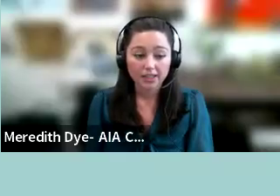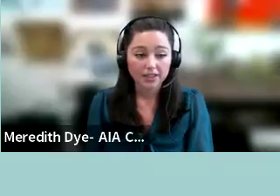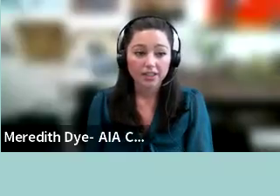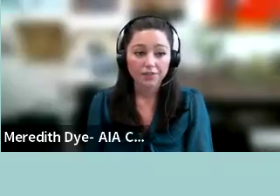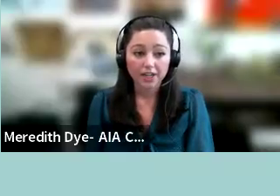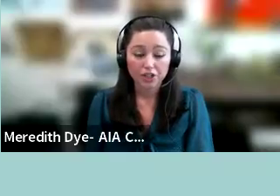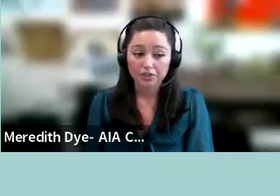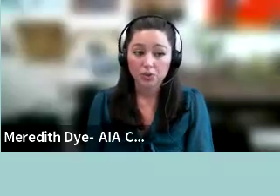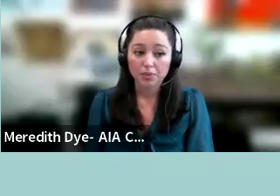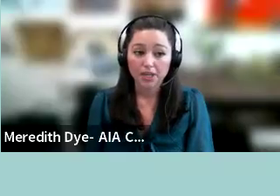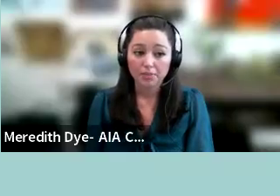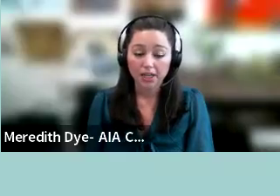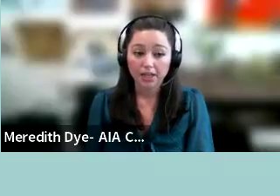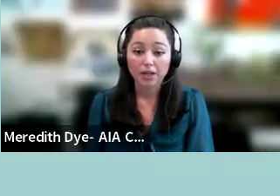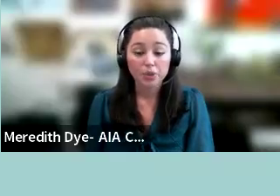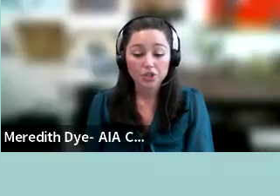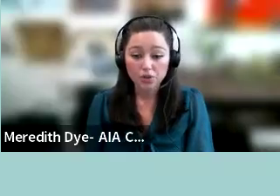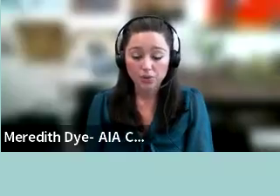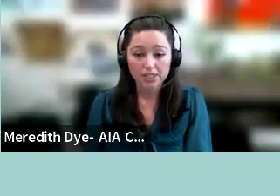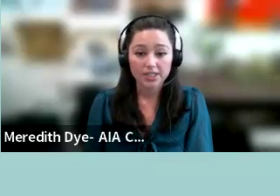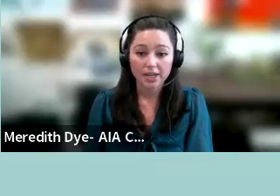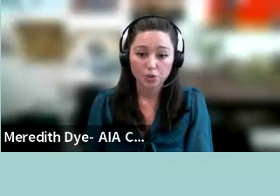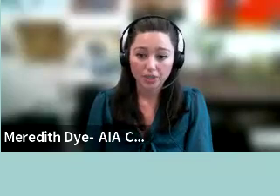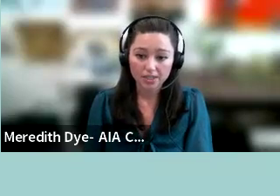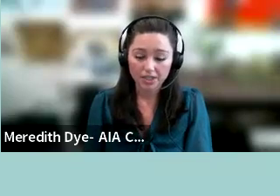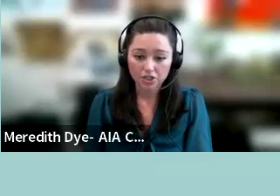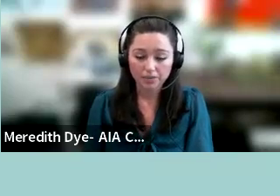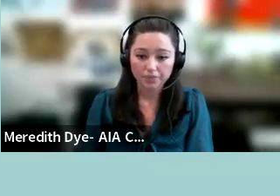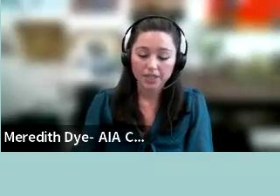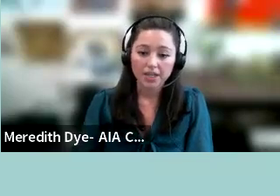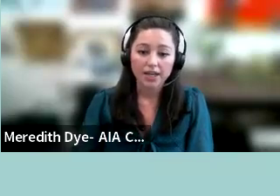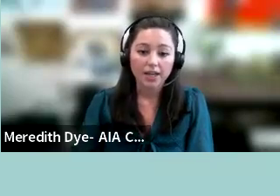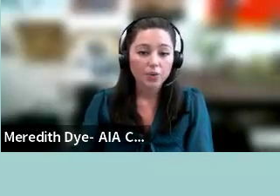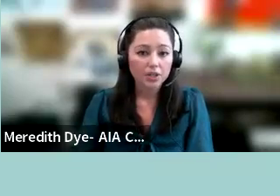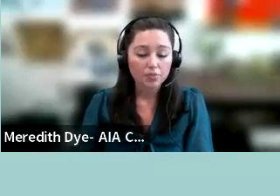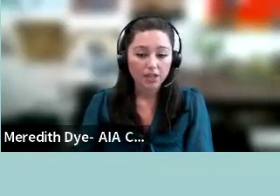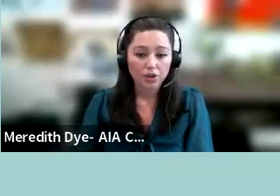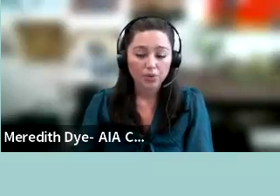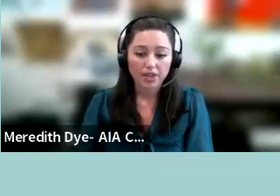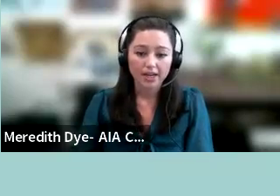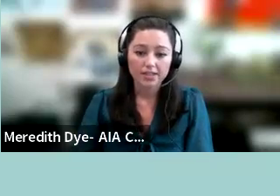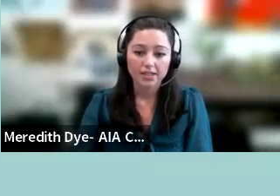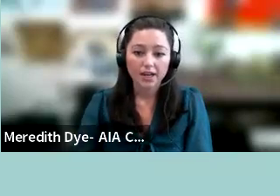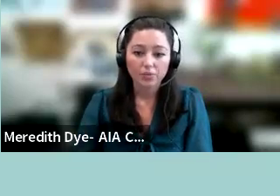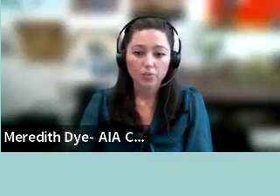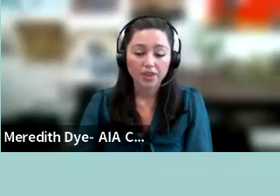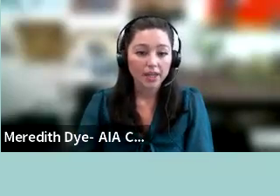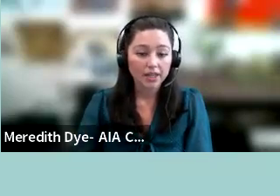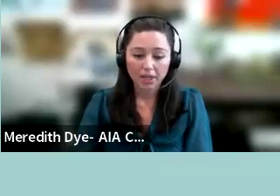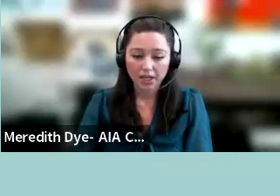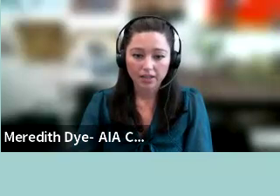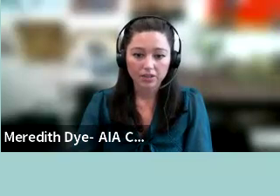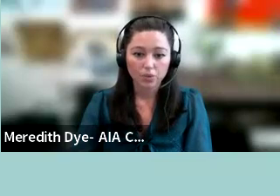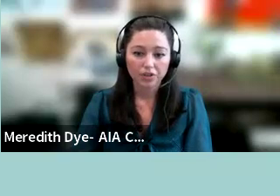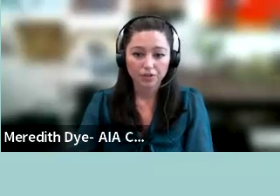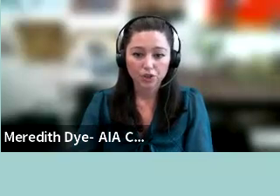So again, the Fine Arts Review Committee meeting number 2 is the actual presentation. And I want to make note that with